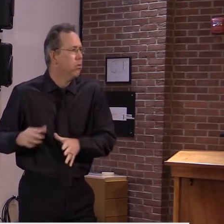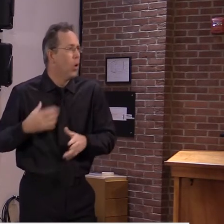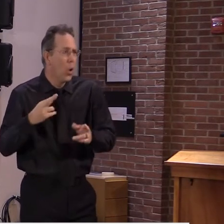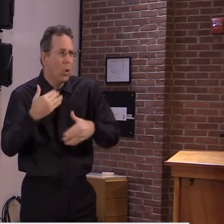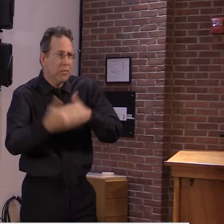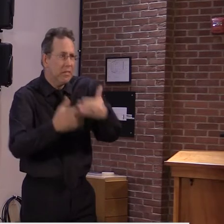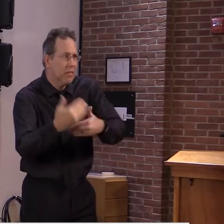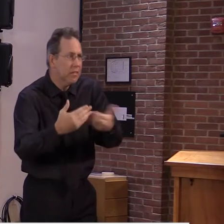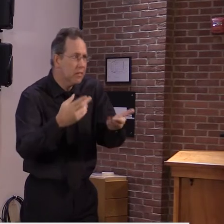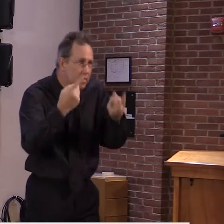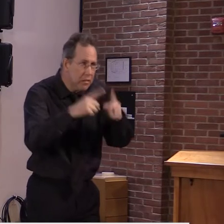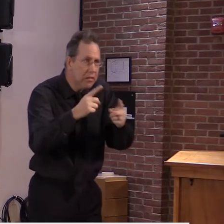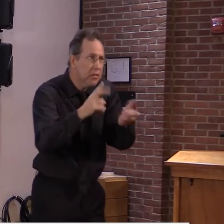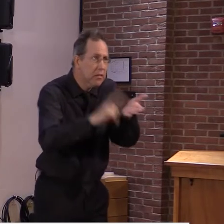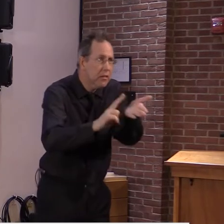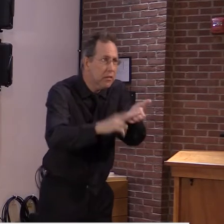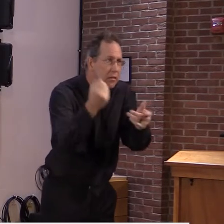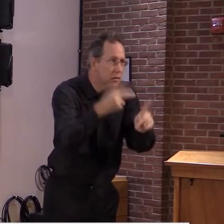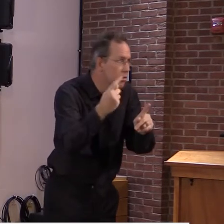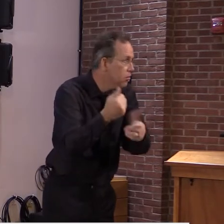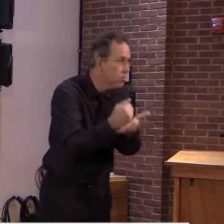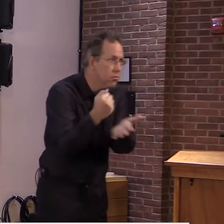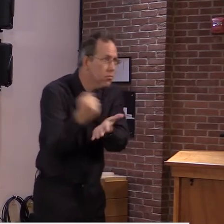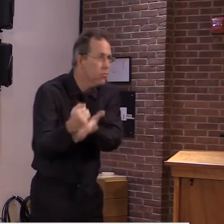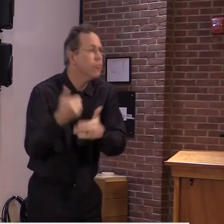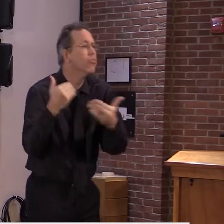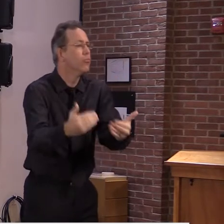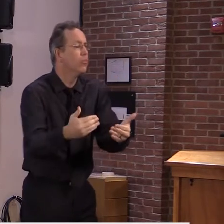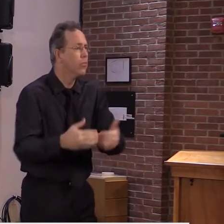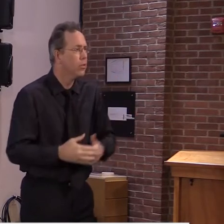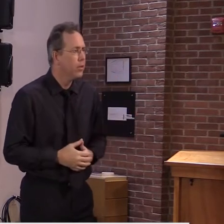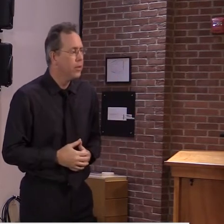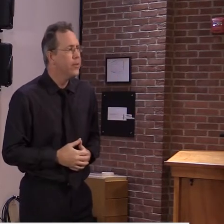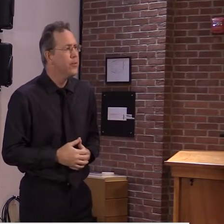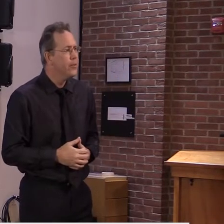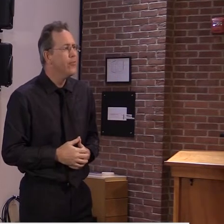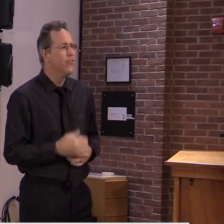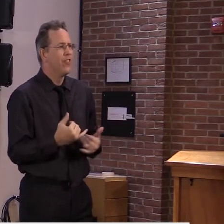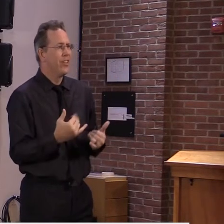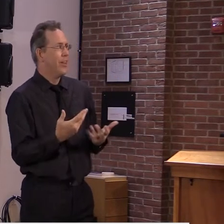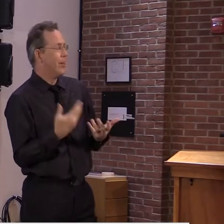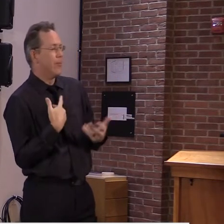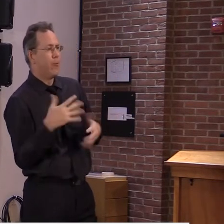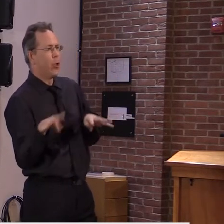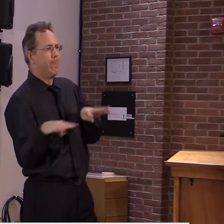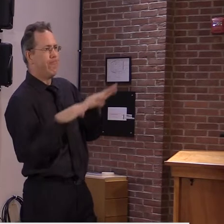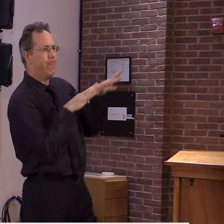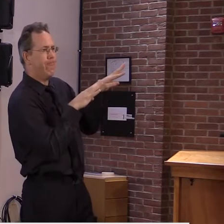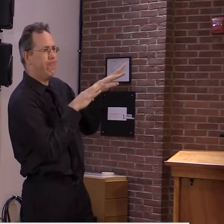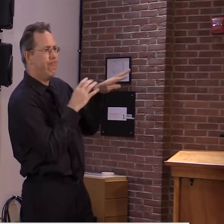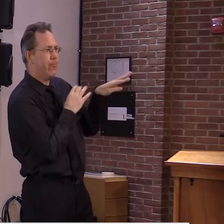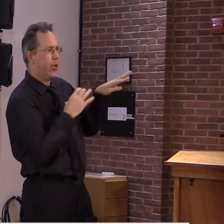until the president gets over his tantrum, we'll have to see what happens.